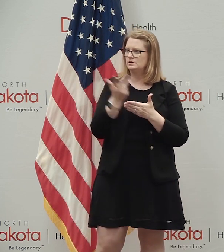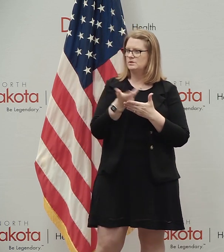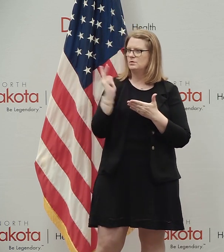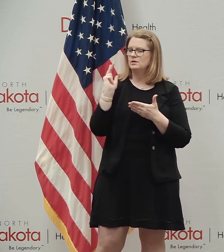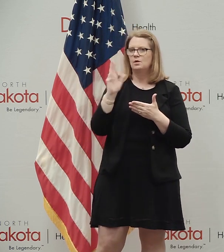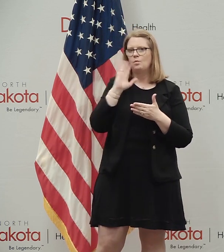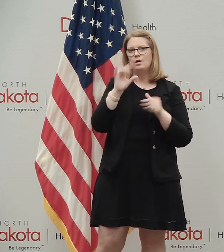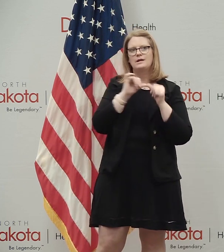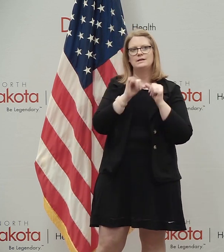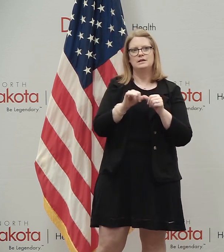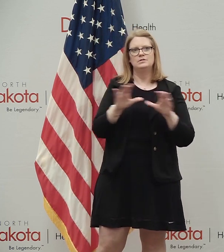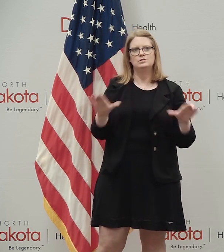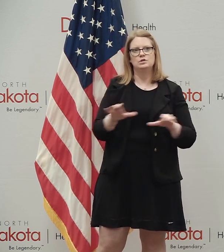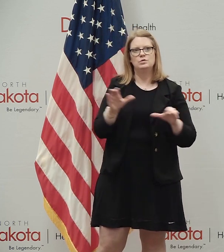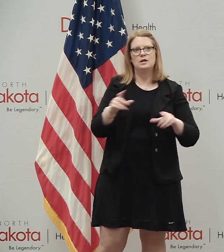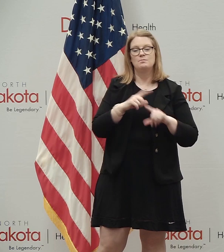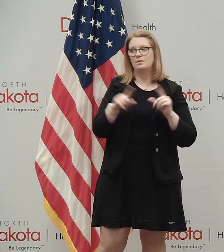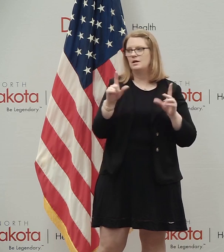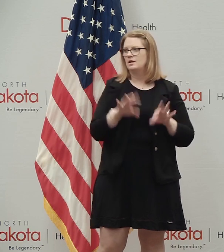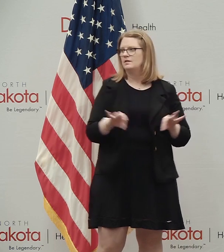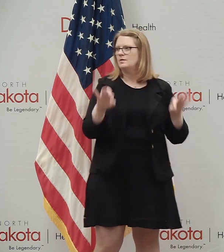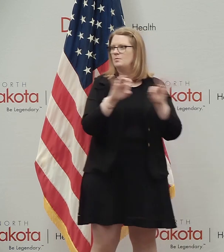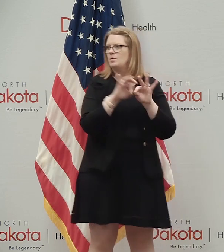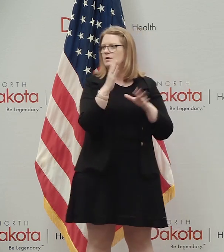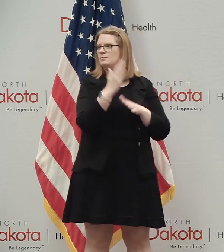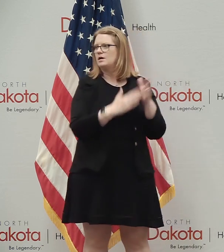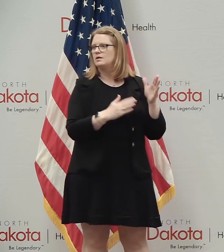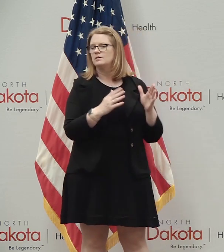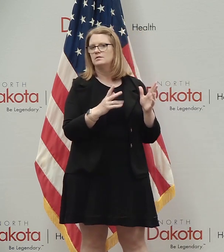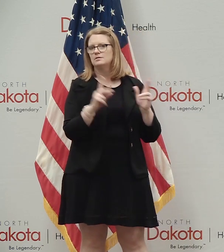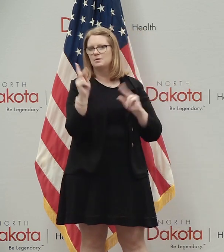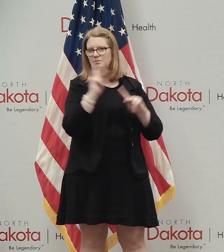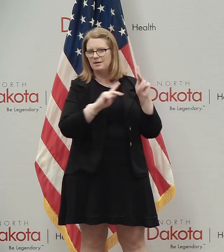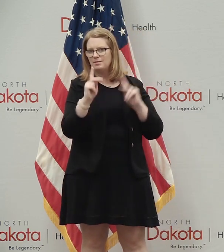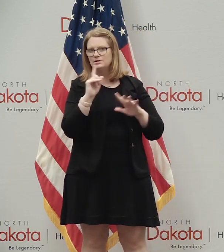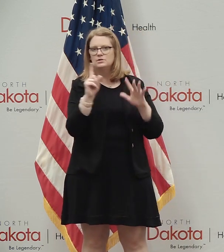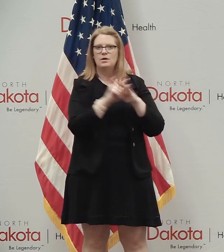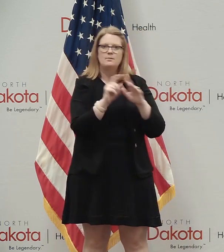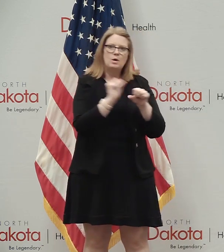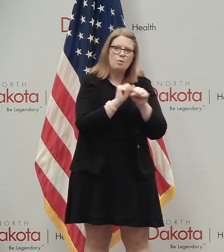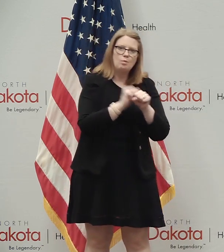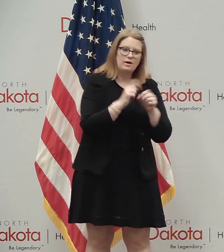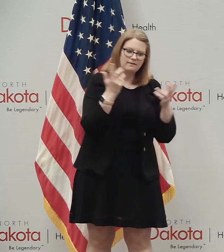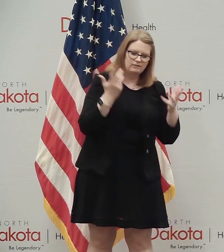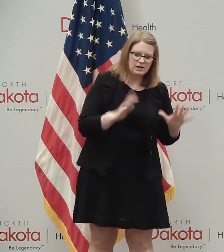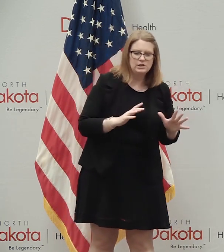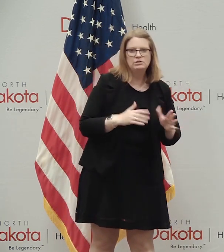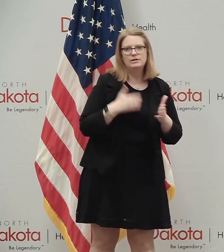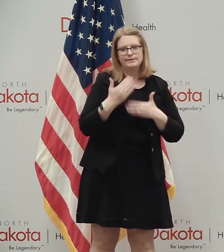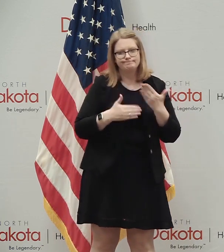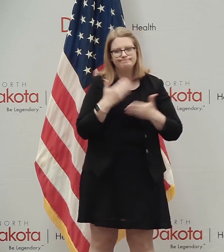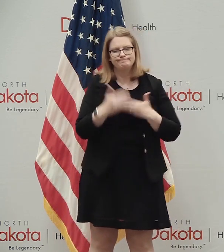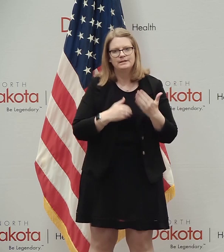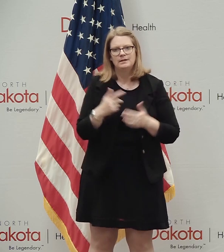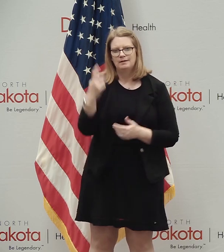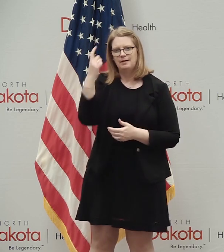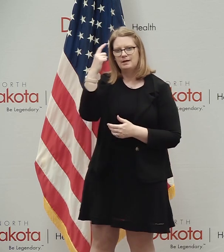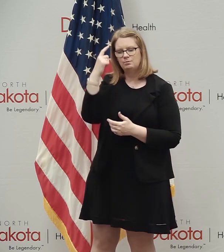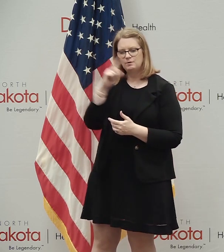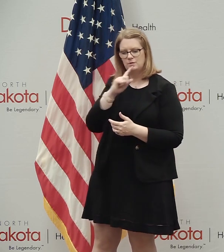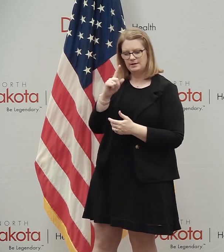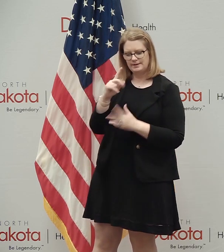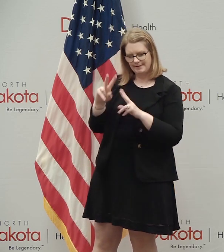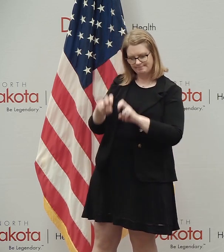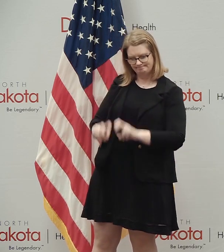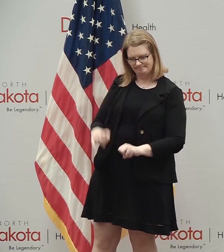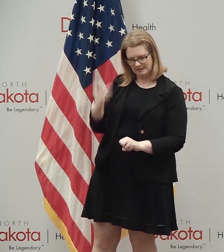we'll continue to do it. But the key here is that people get their work done. We work productively. We think smartly about how we can do